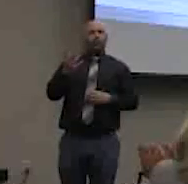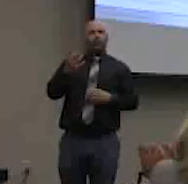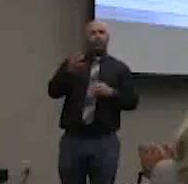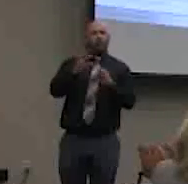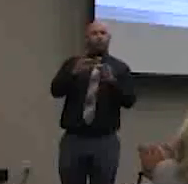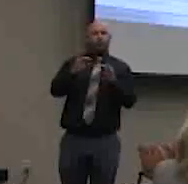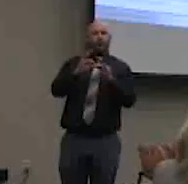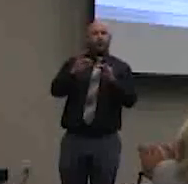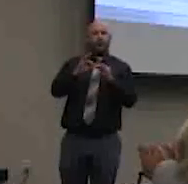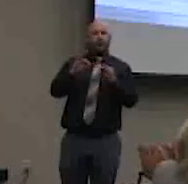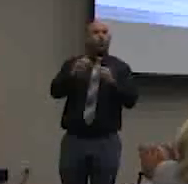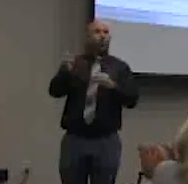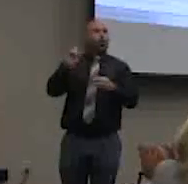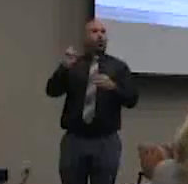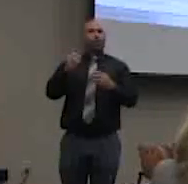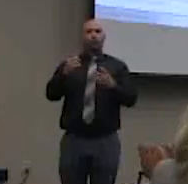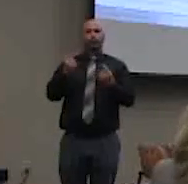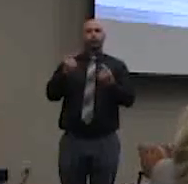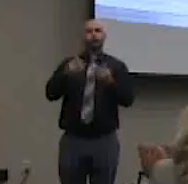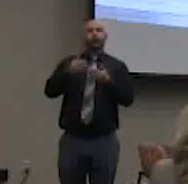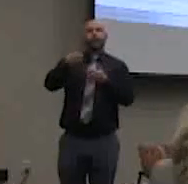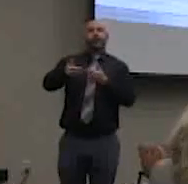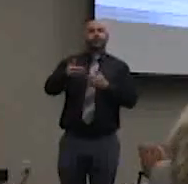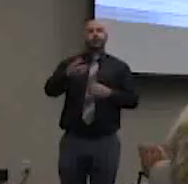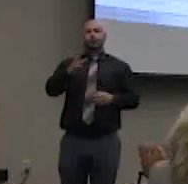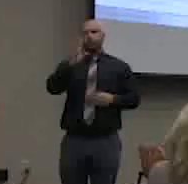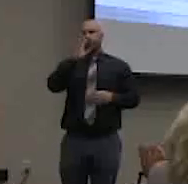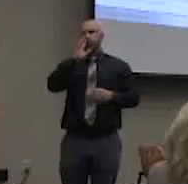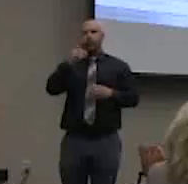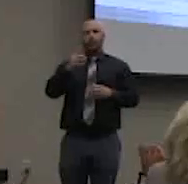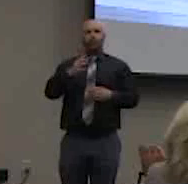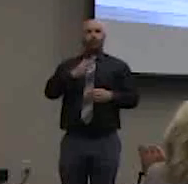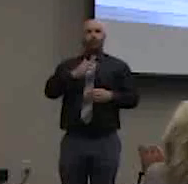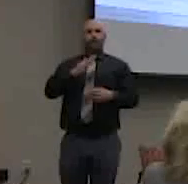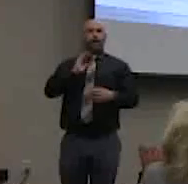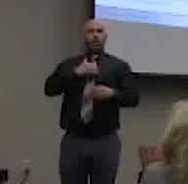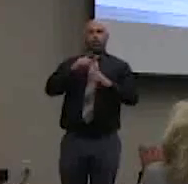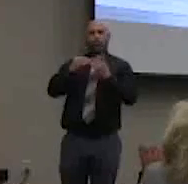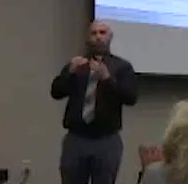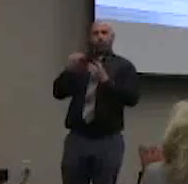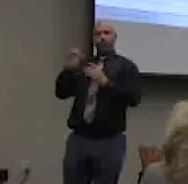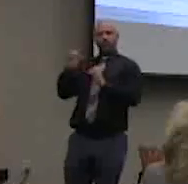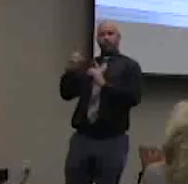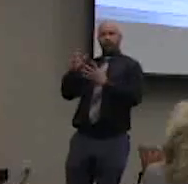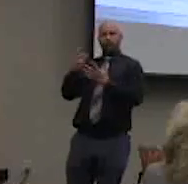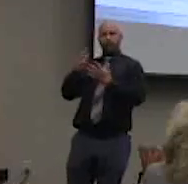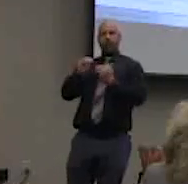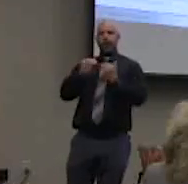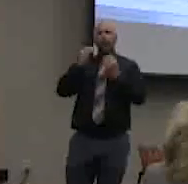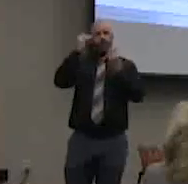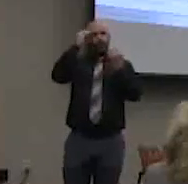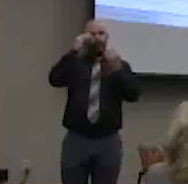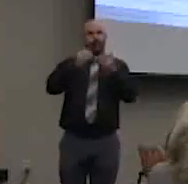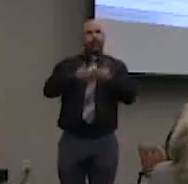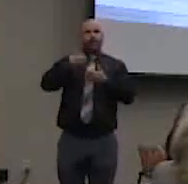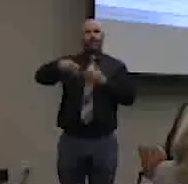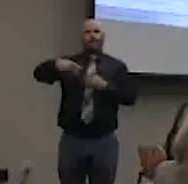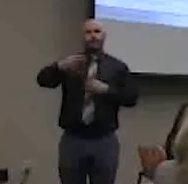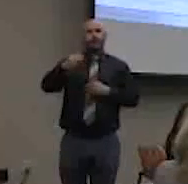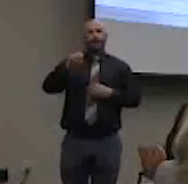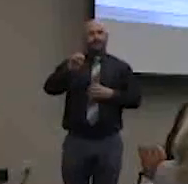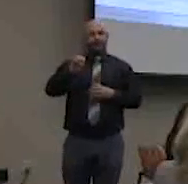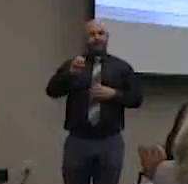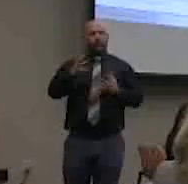I want to tell you a little bit at the department about how we're thinking about the next phase of this. And again, we would love to engage any of you in supporting